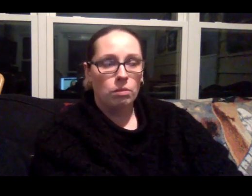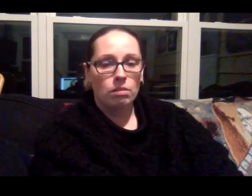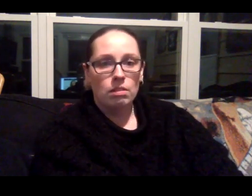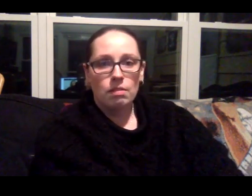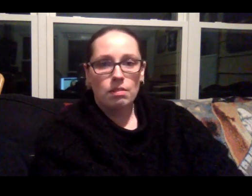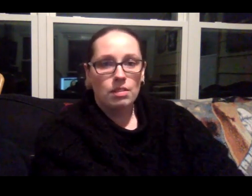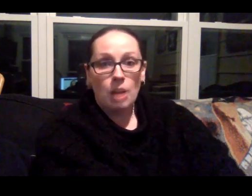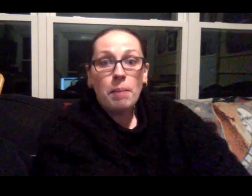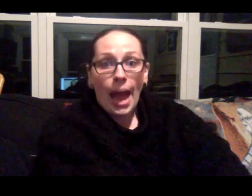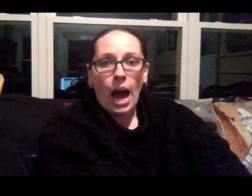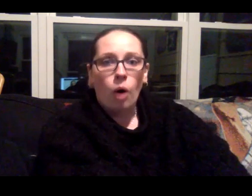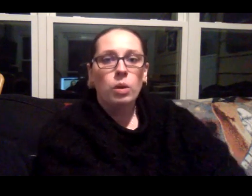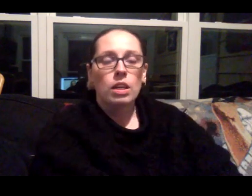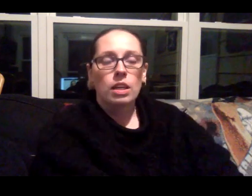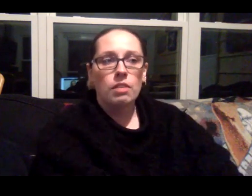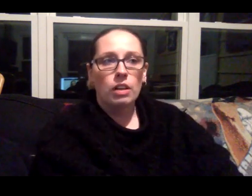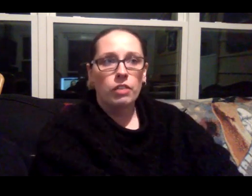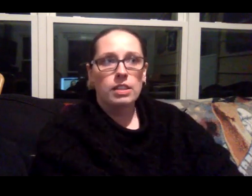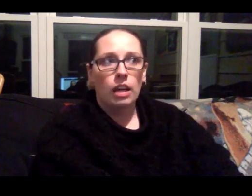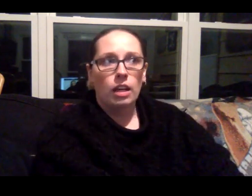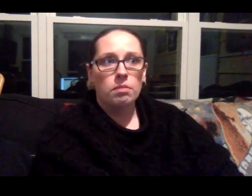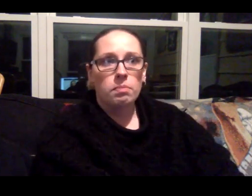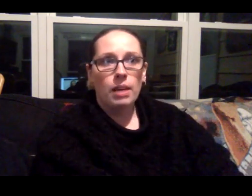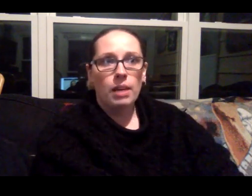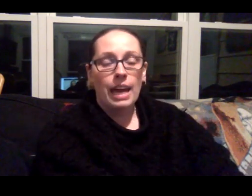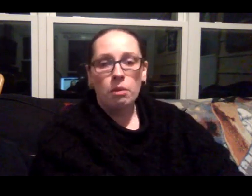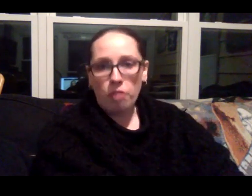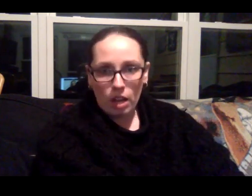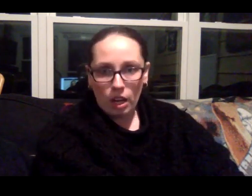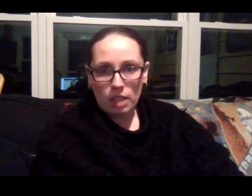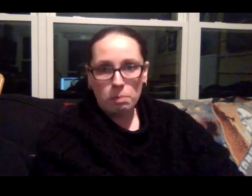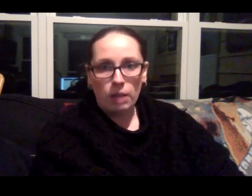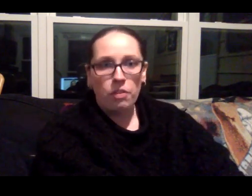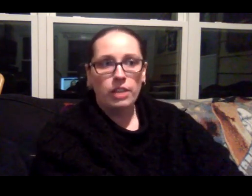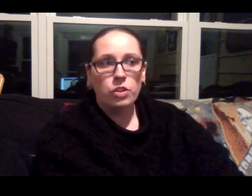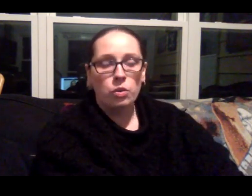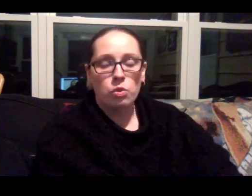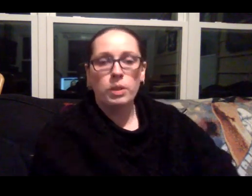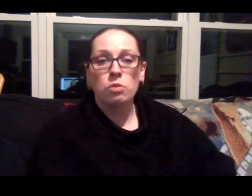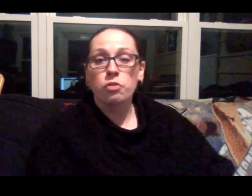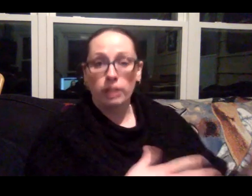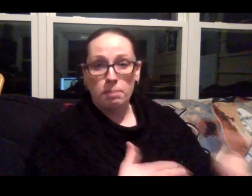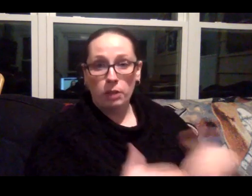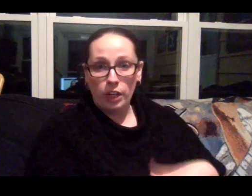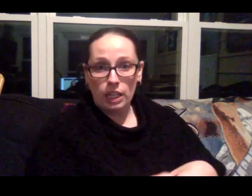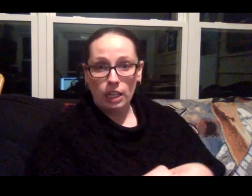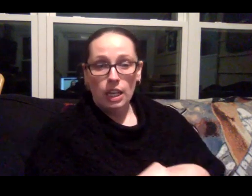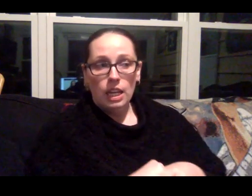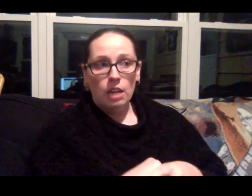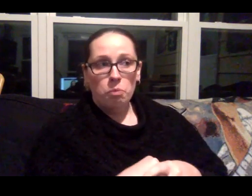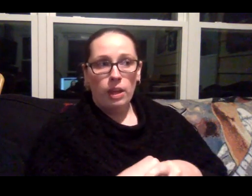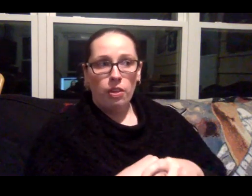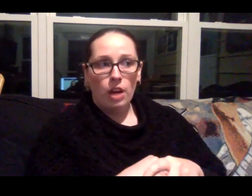know, somehow, even if it's a, again, it would fall on us, but if they do, so we use flip grid